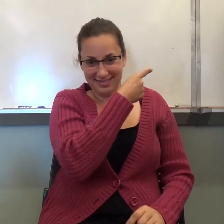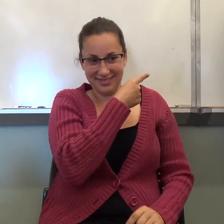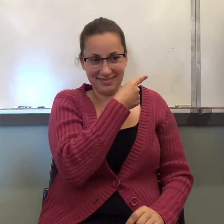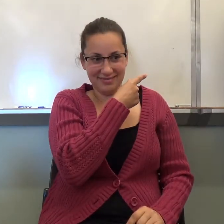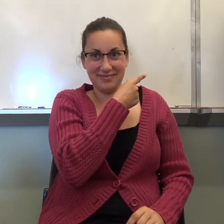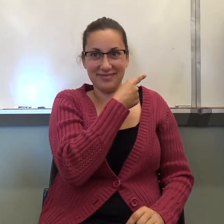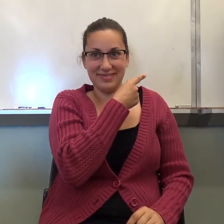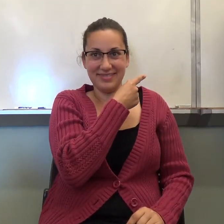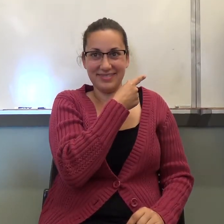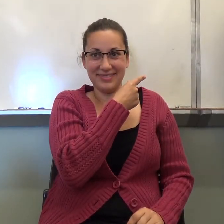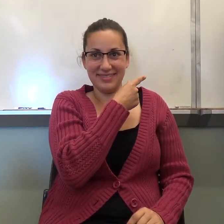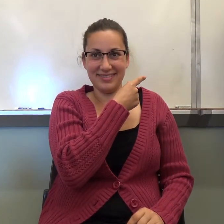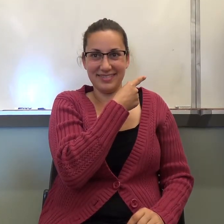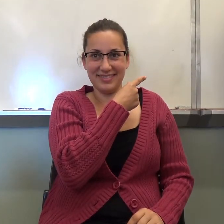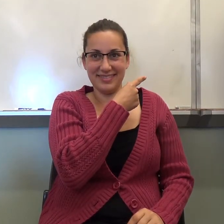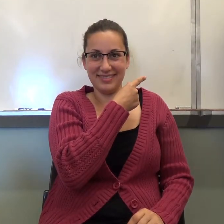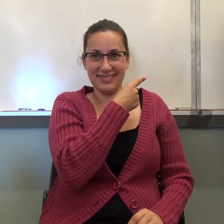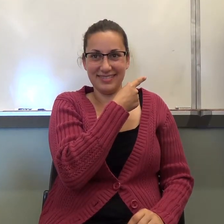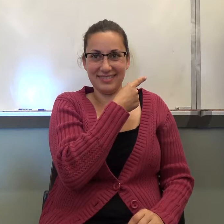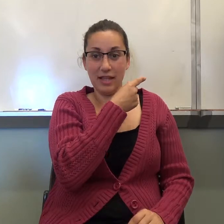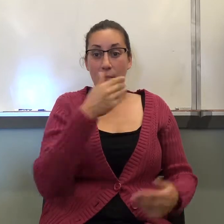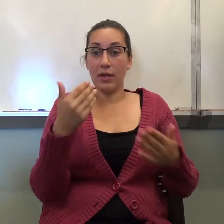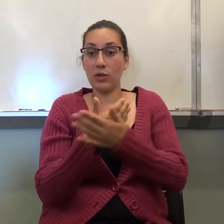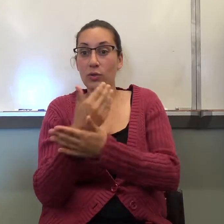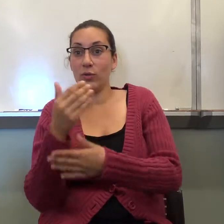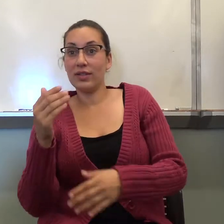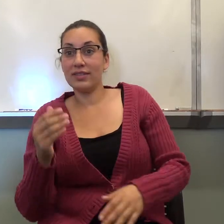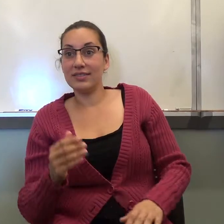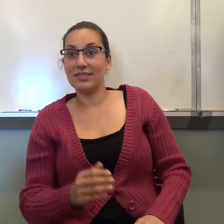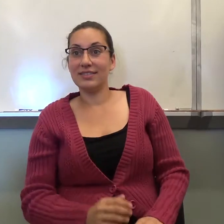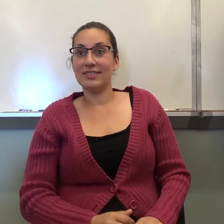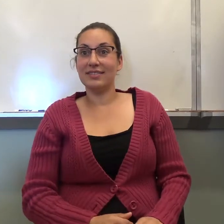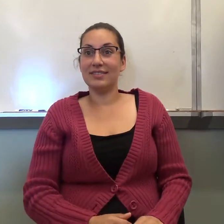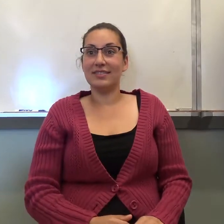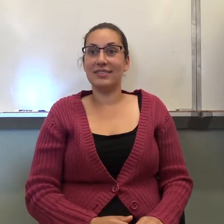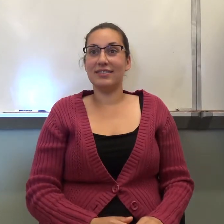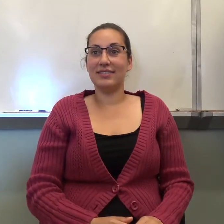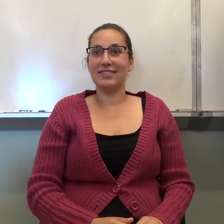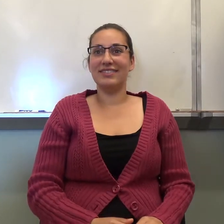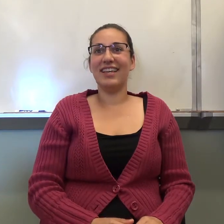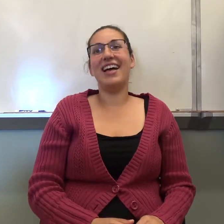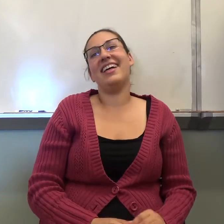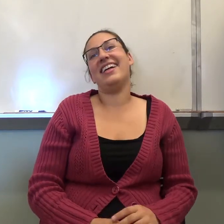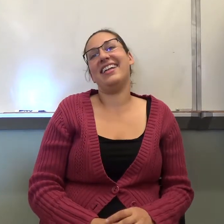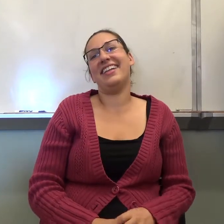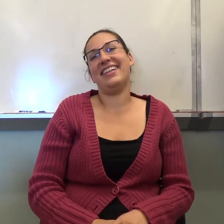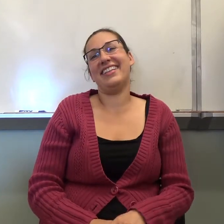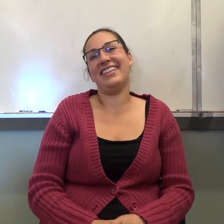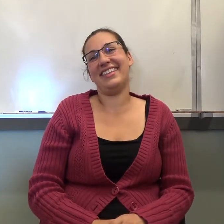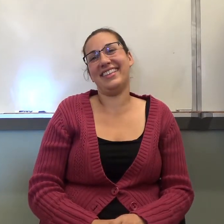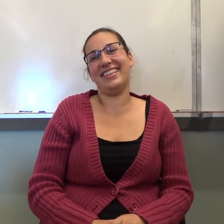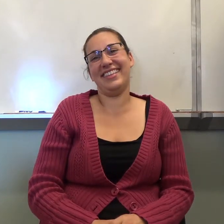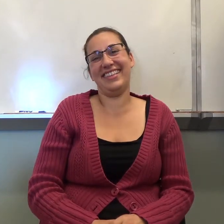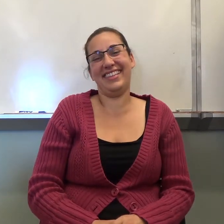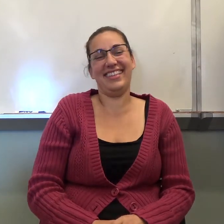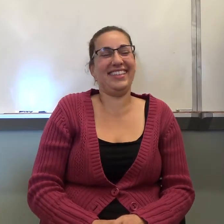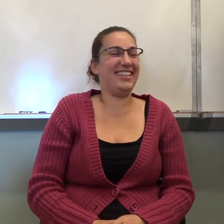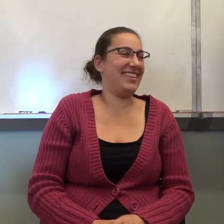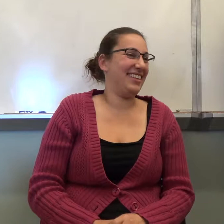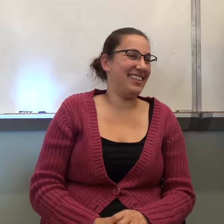All right. 3 into 3 is 1, 3 into 6 is 2, huh? Okay, cancel.